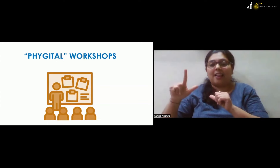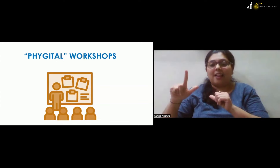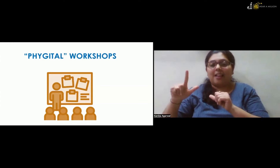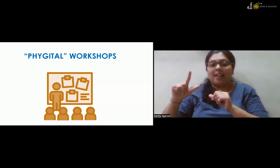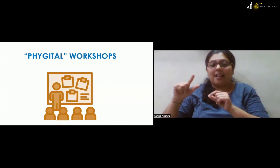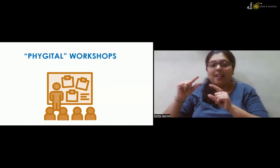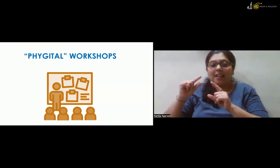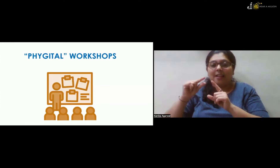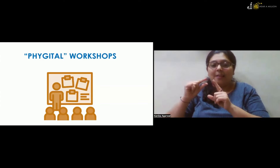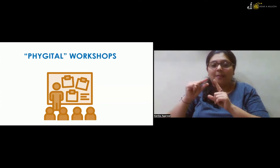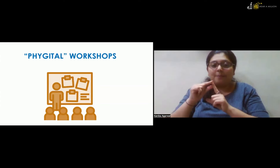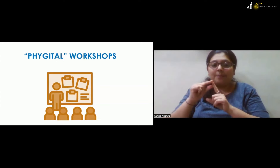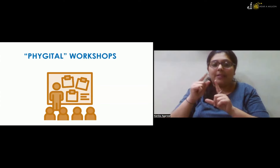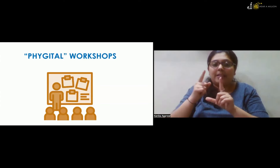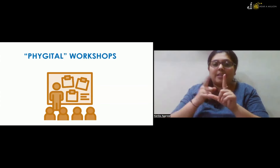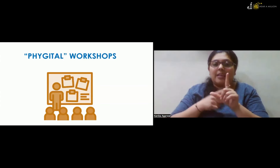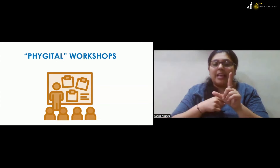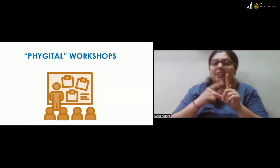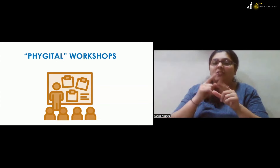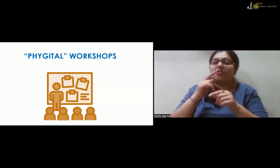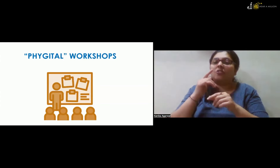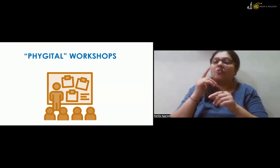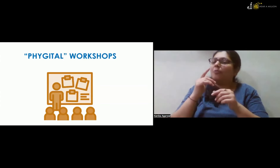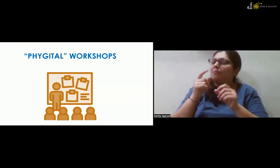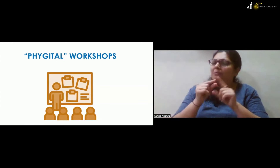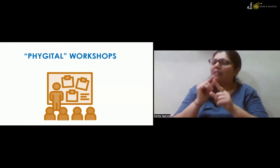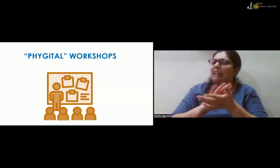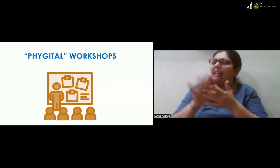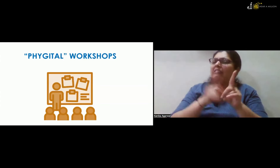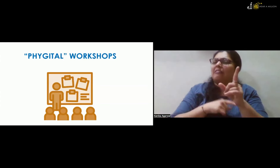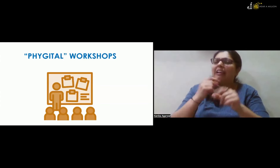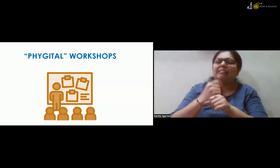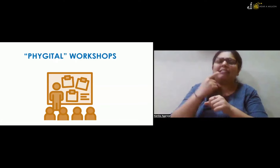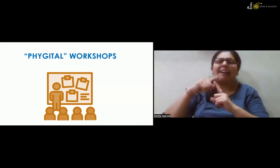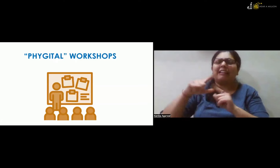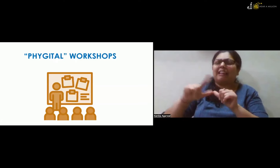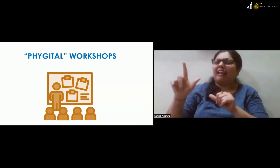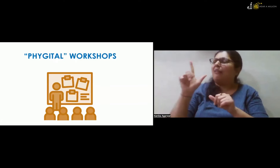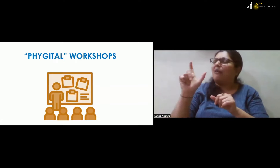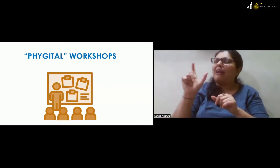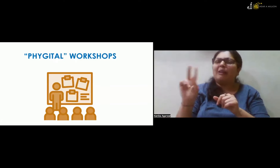you would see how we call these workshops phygital.